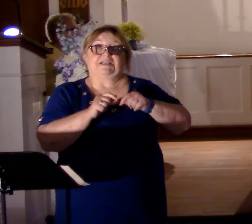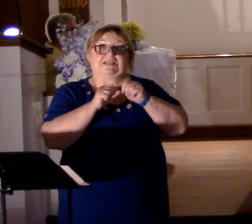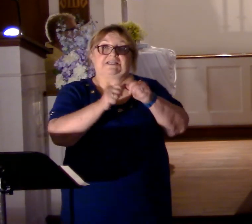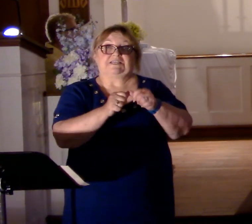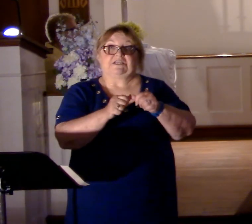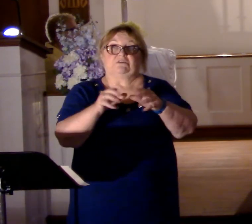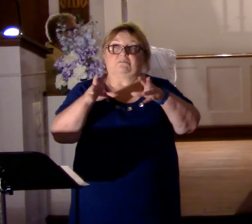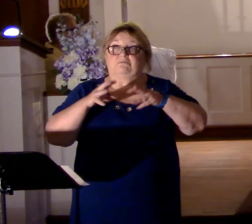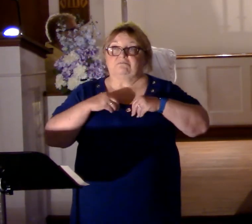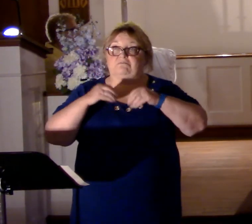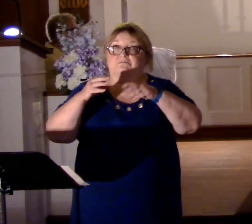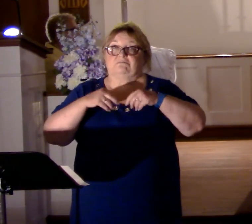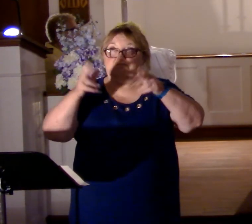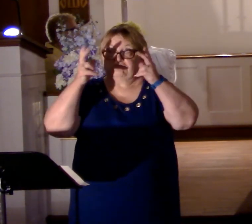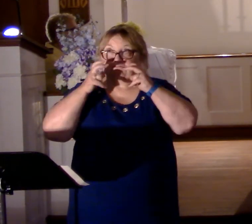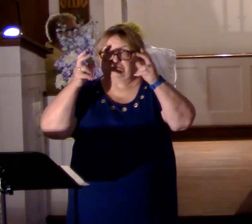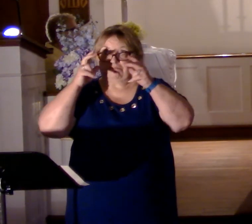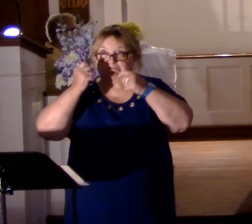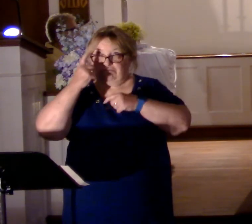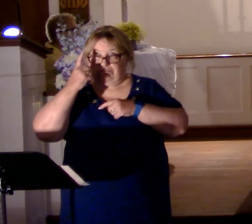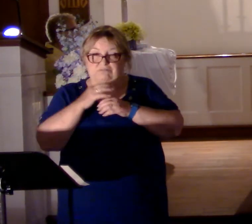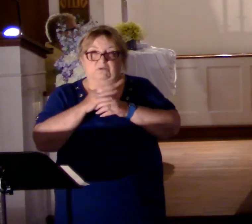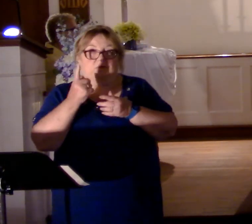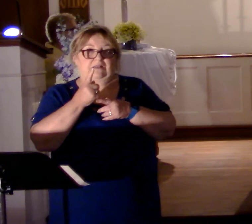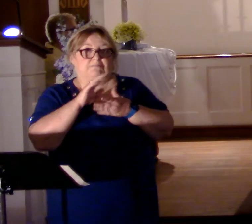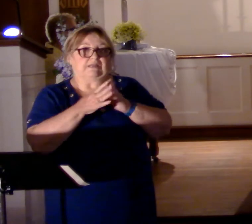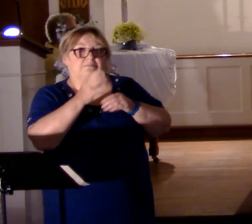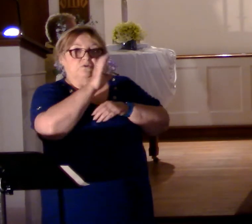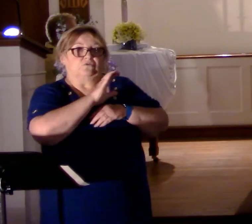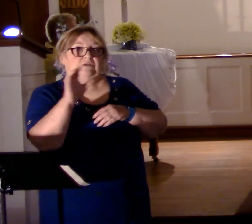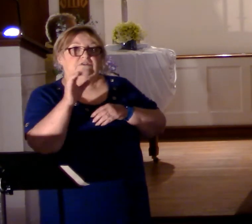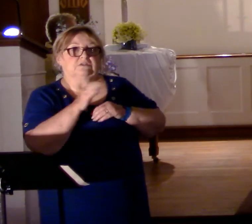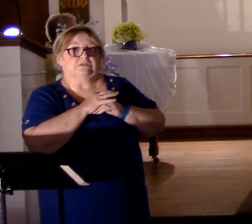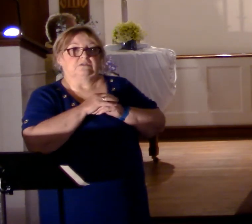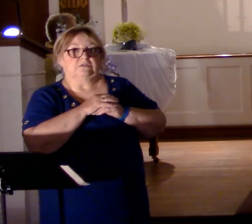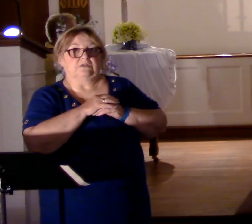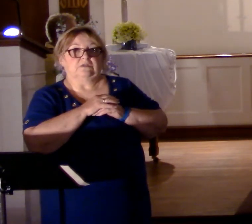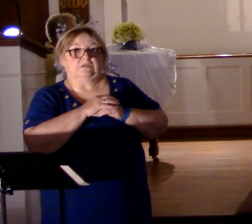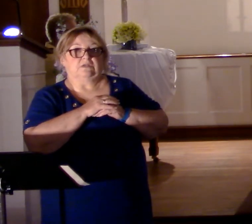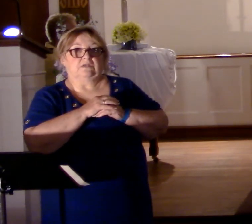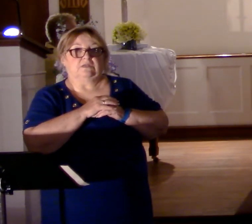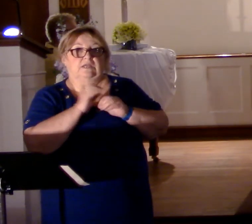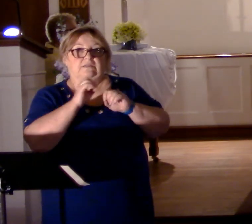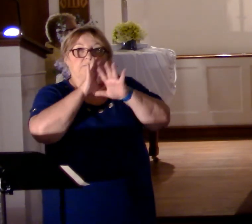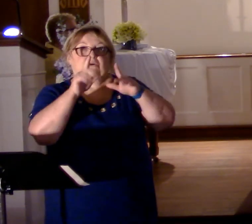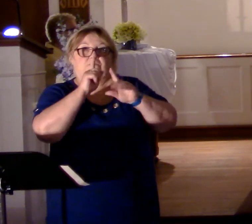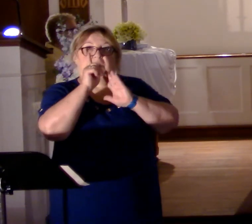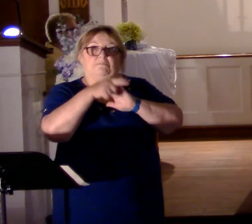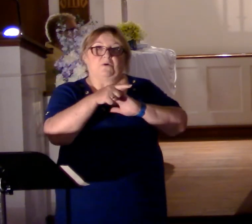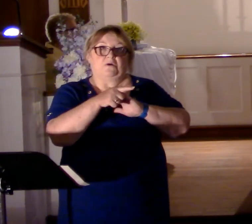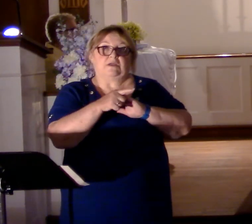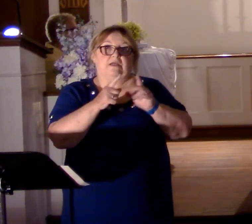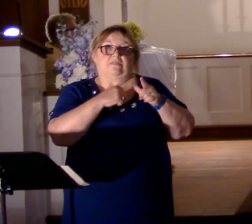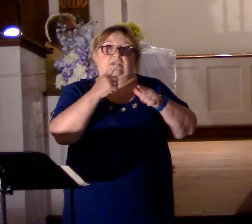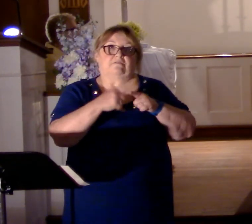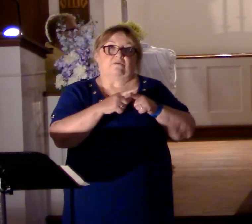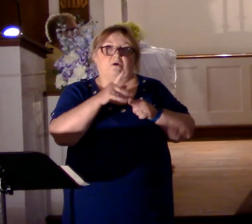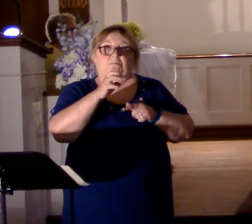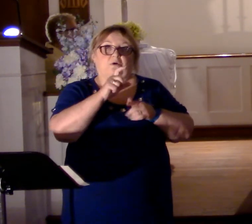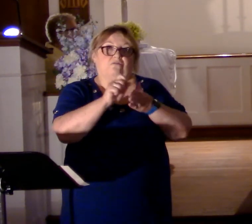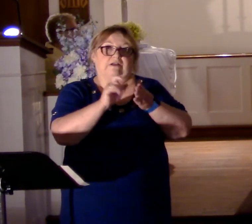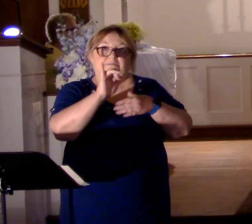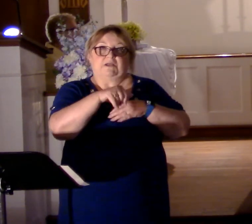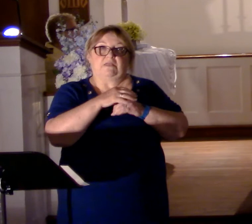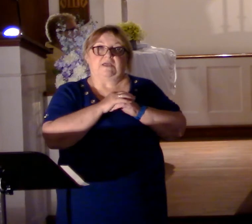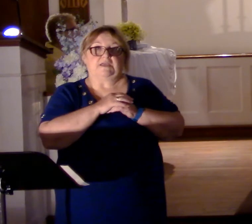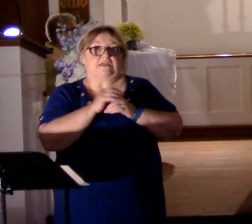continued reception. One becomes a Christian in the miracle of a moment. Therefore, Paul writes about